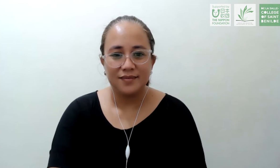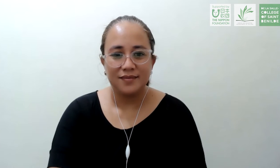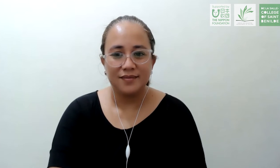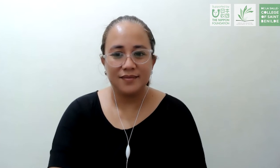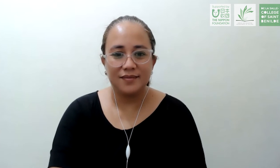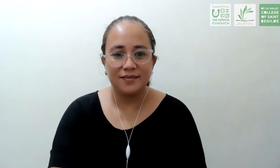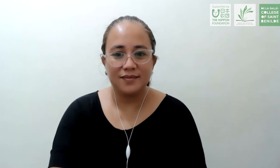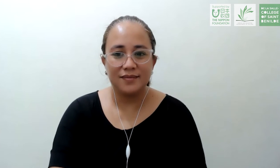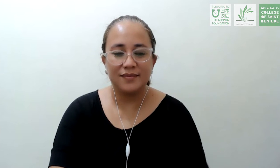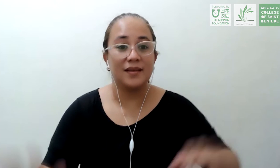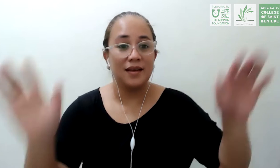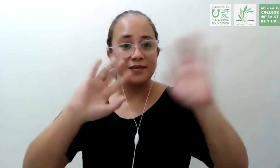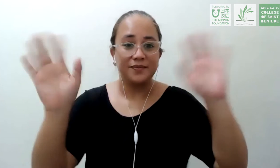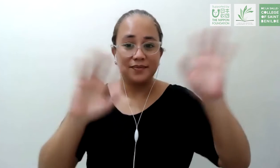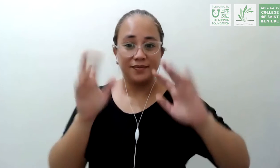Hi, can you hear me?